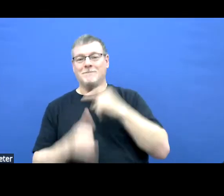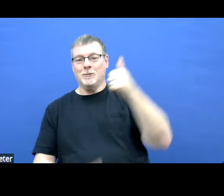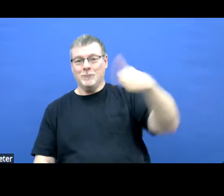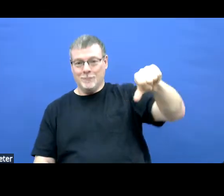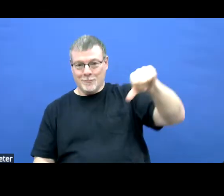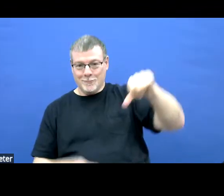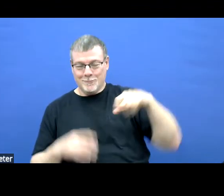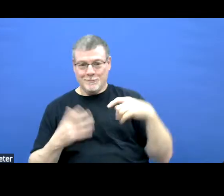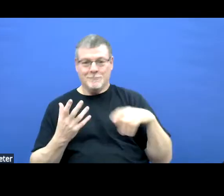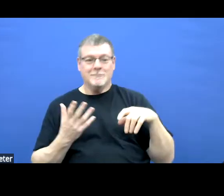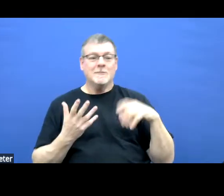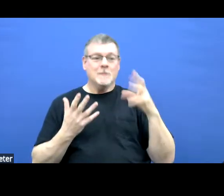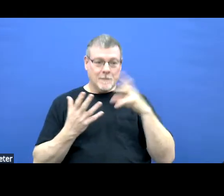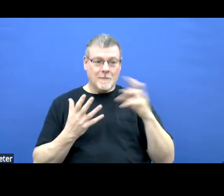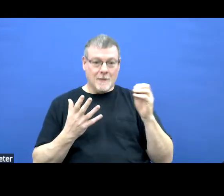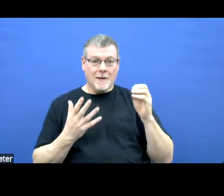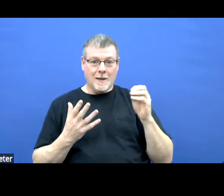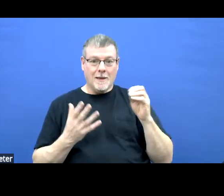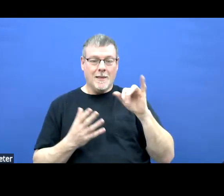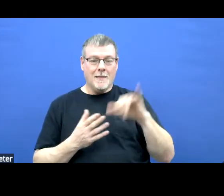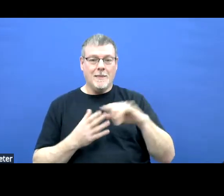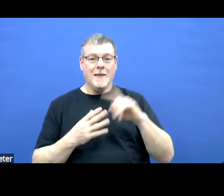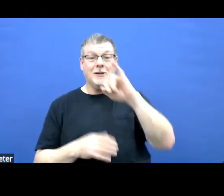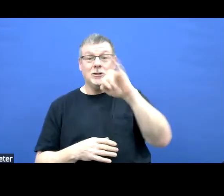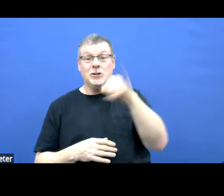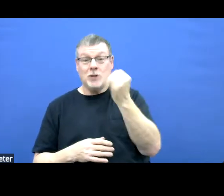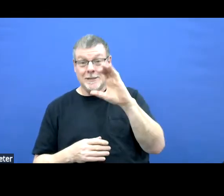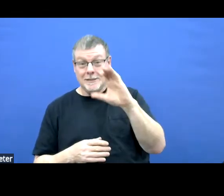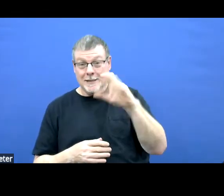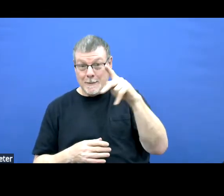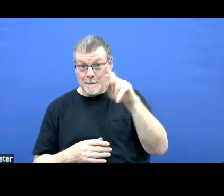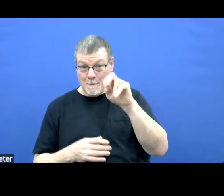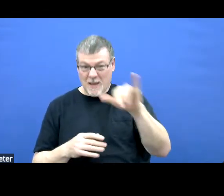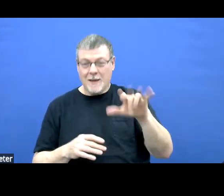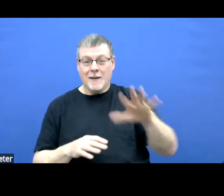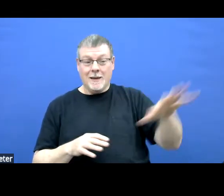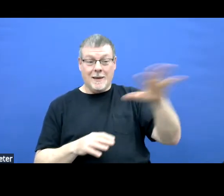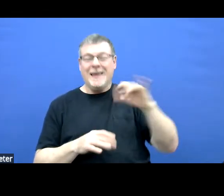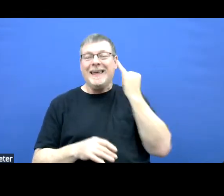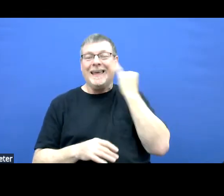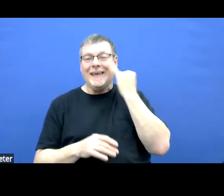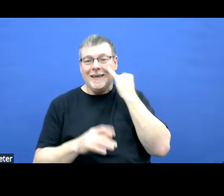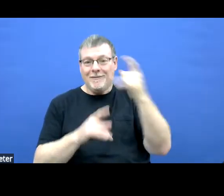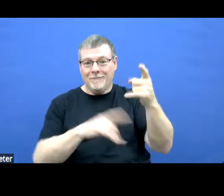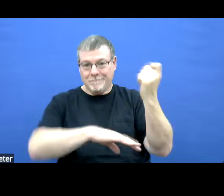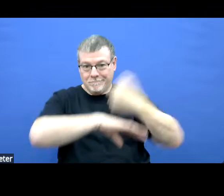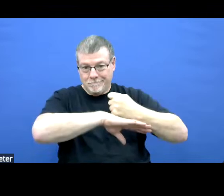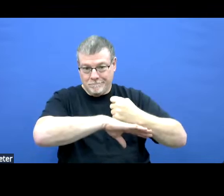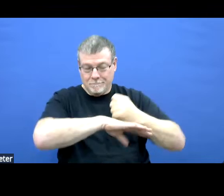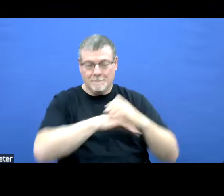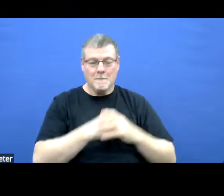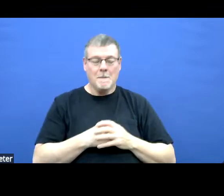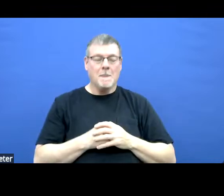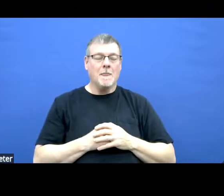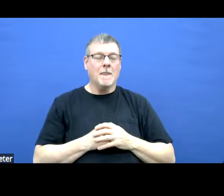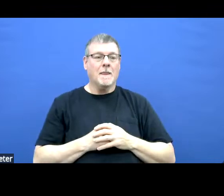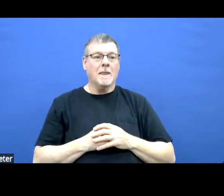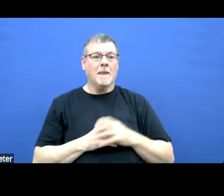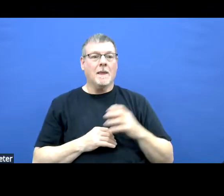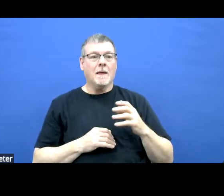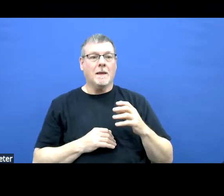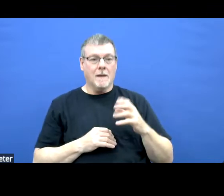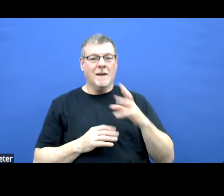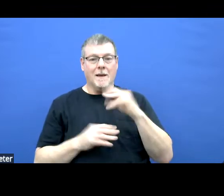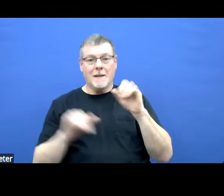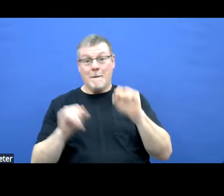would end up with a right of first refusal on J.C. Penney's. That's basically if Penny ever closes down, that's